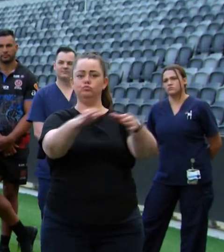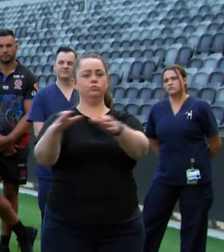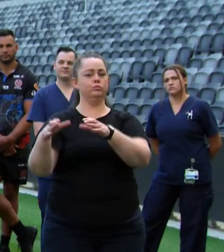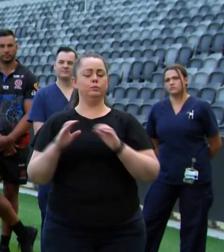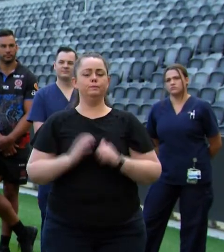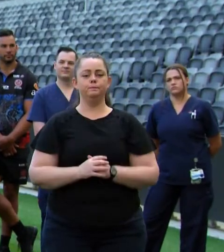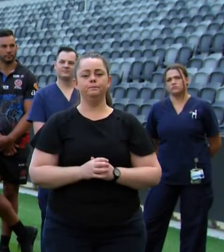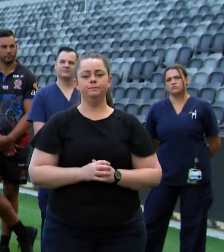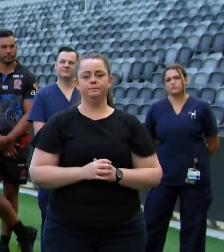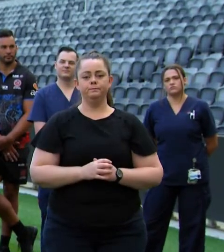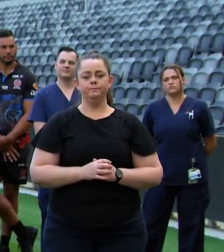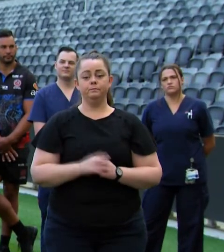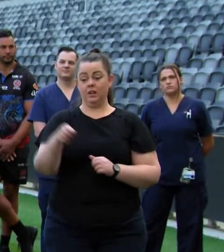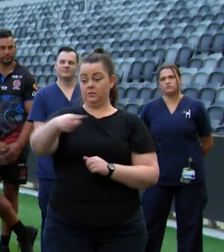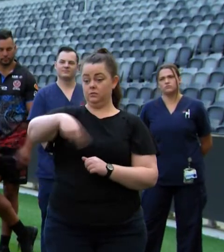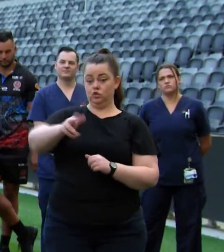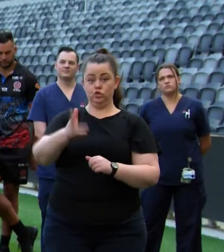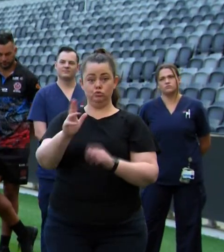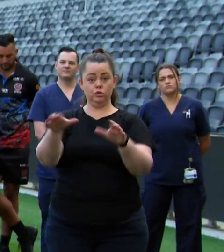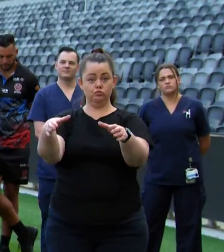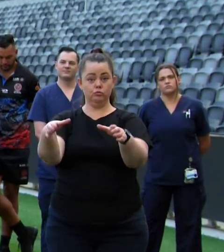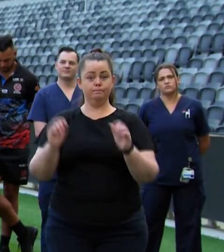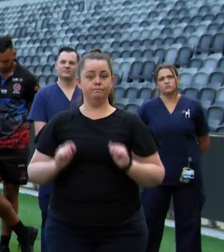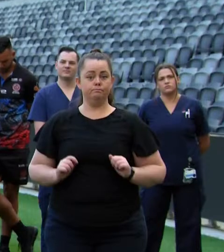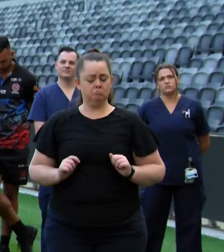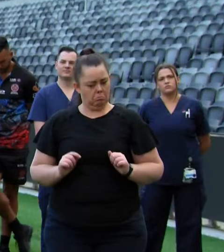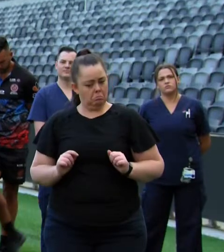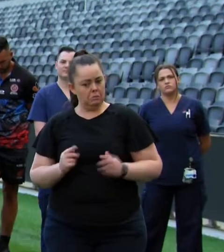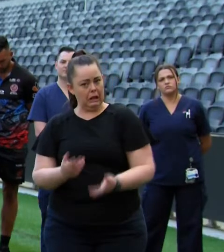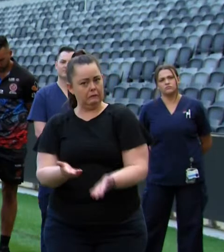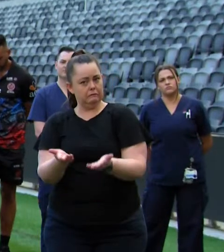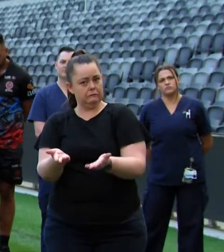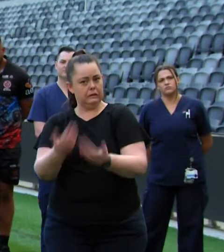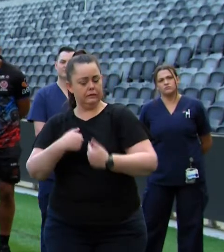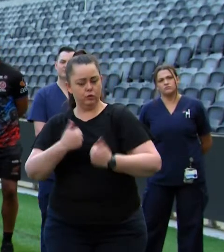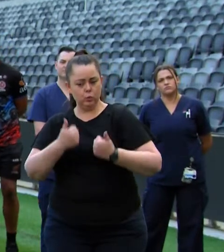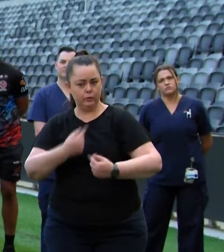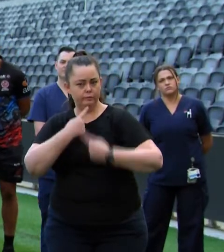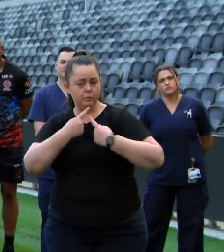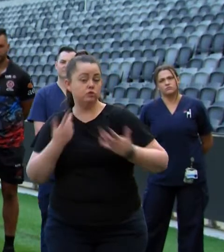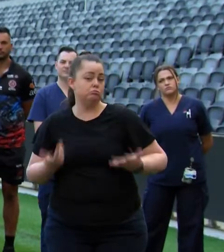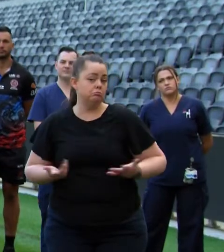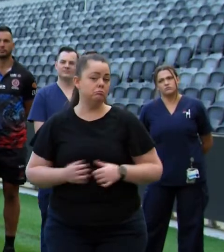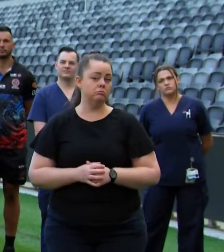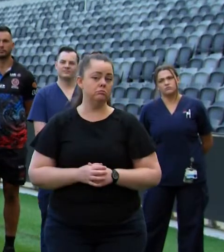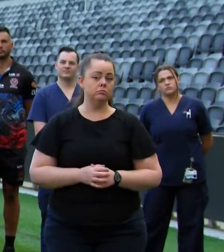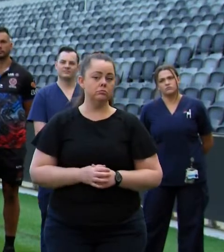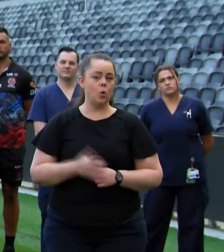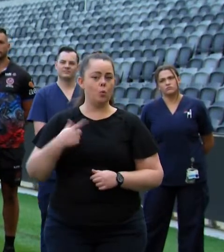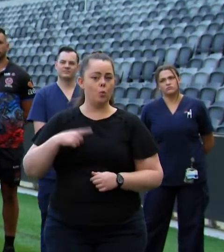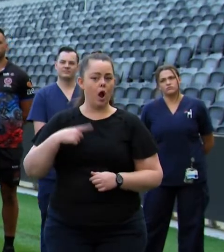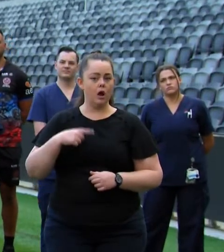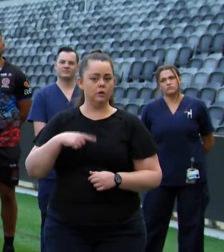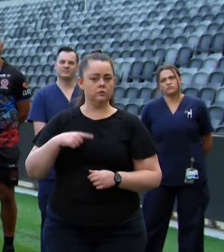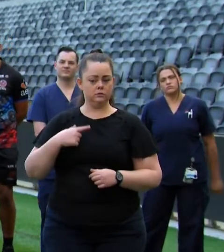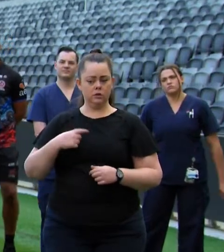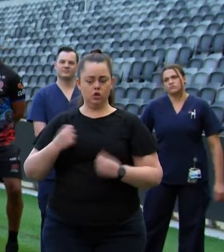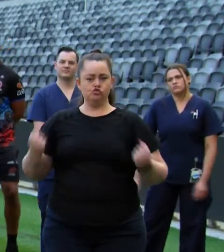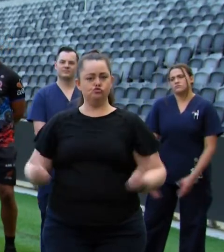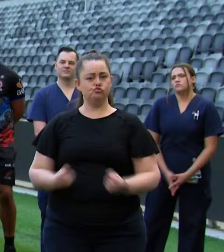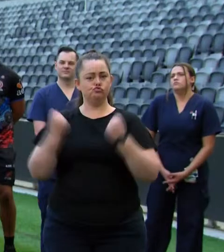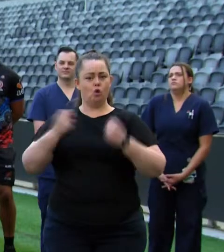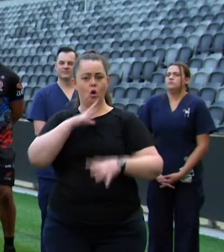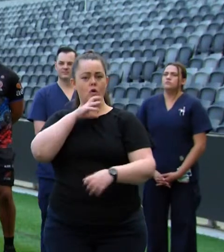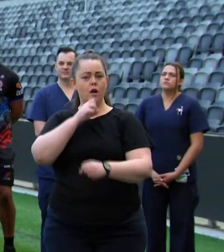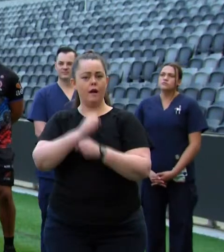members is that they have been incredibly constructive too, because they know the importance of stable government, particularly when a government